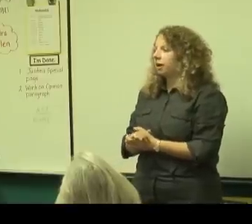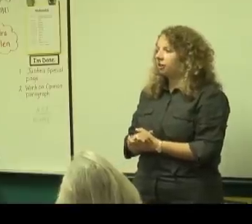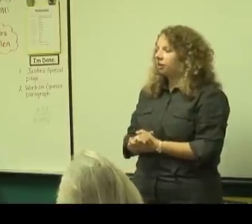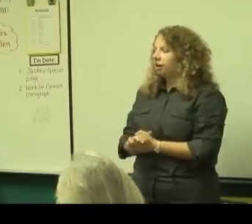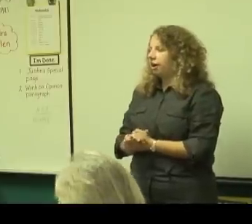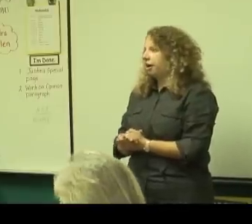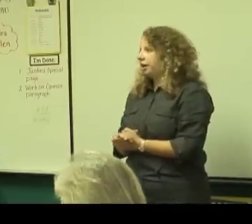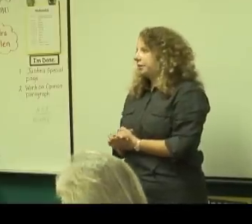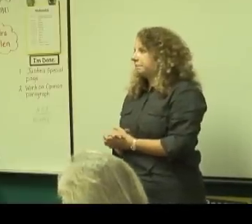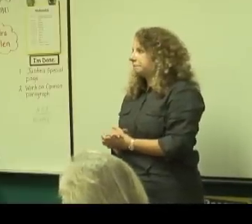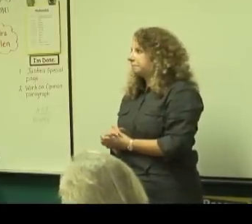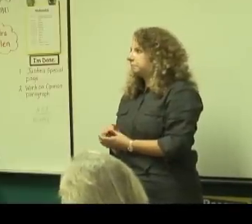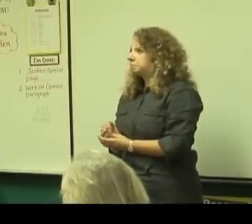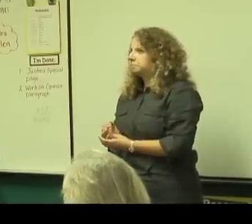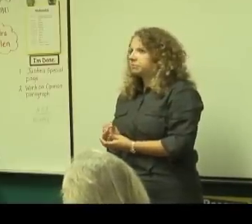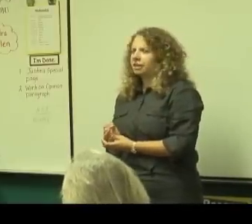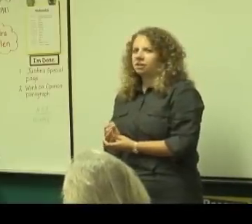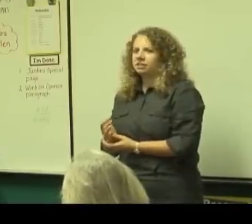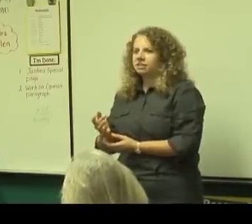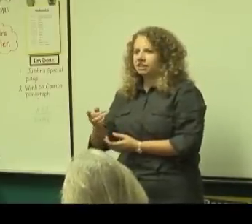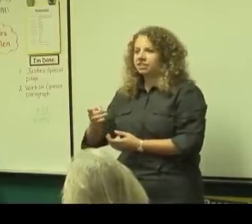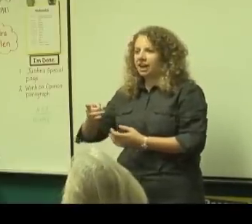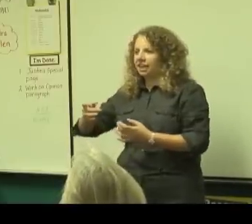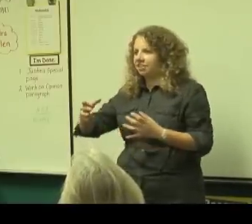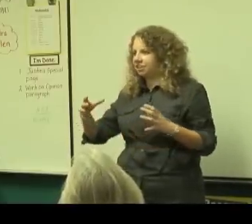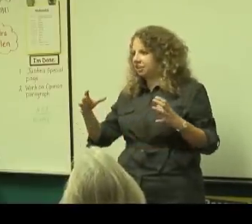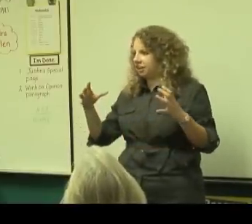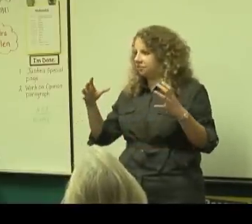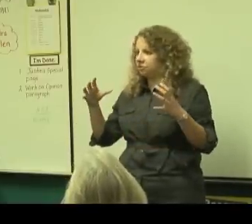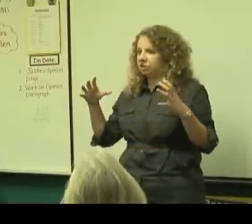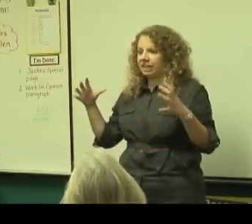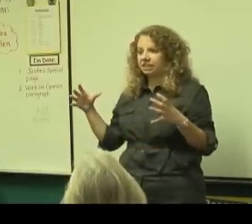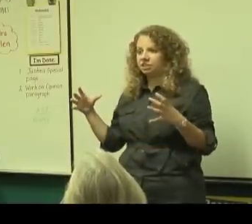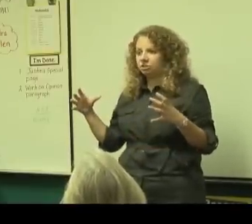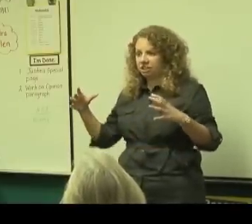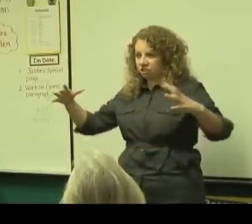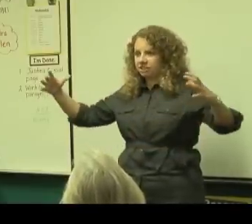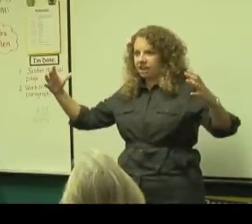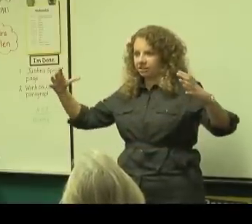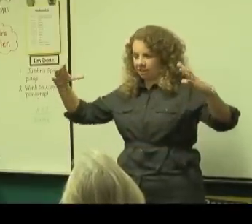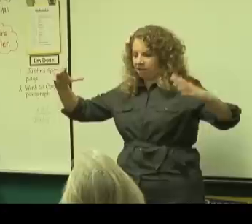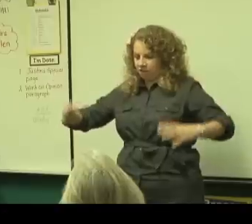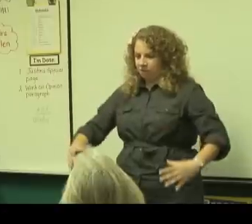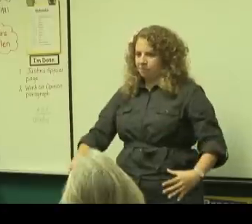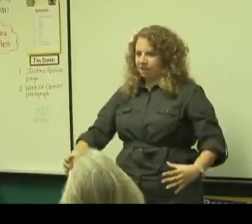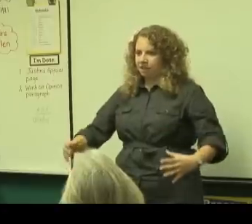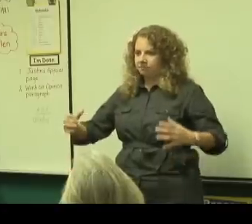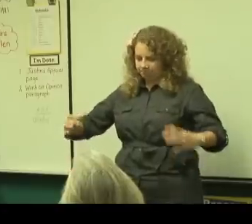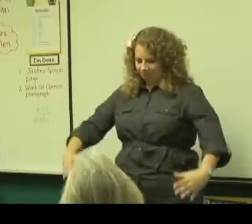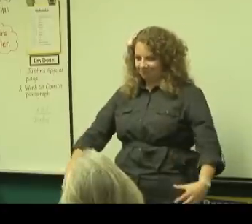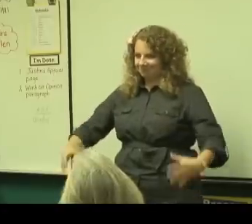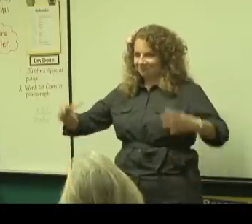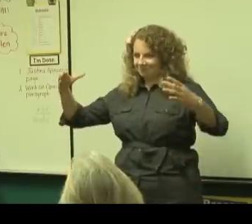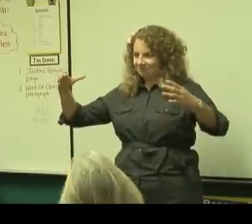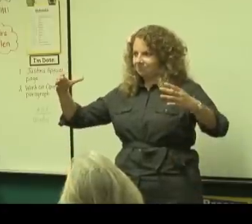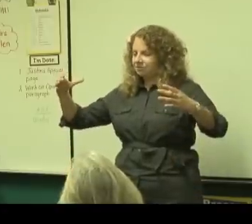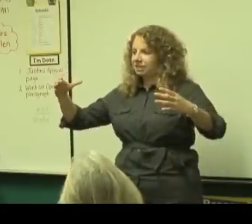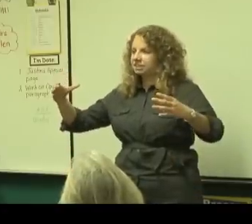about, like on Sunday they had like for candy donations, they have like the big things